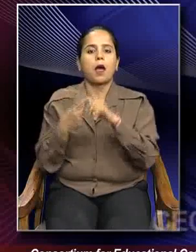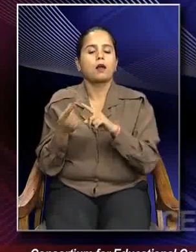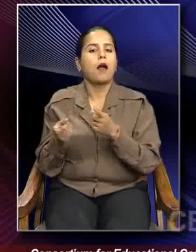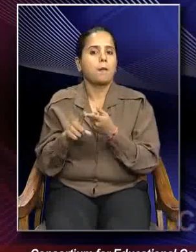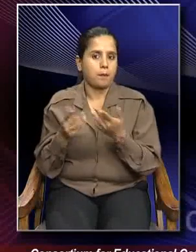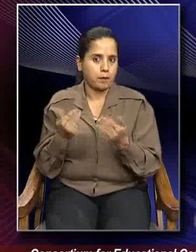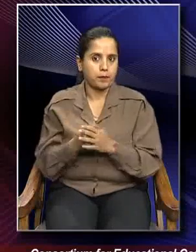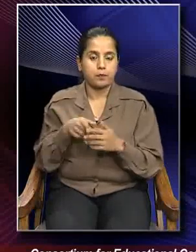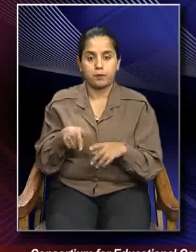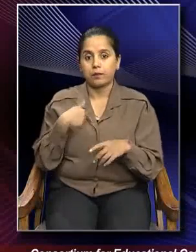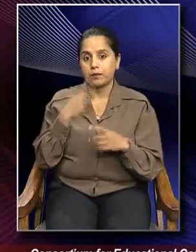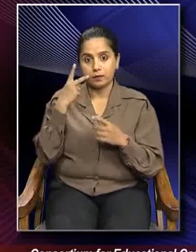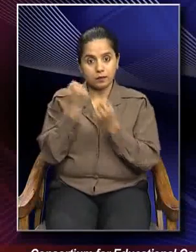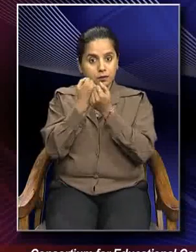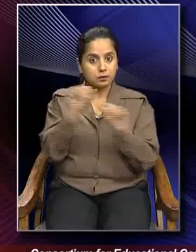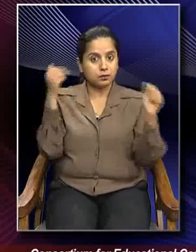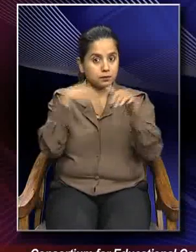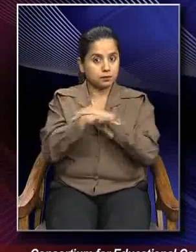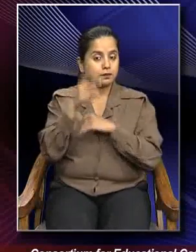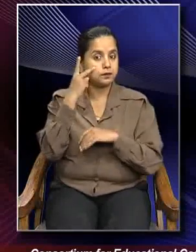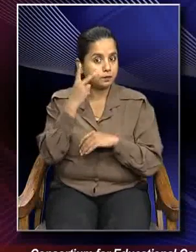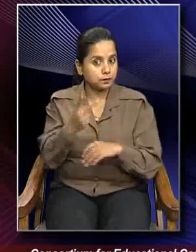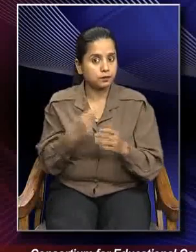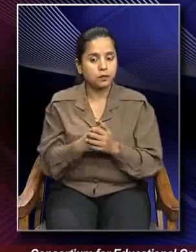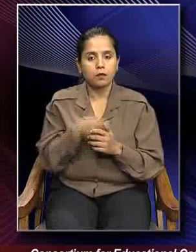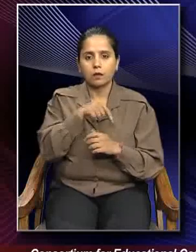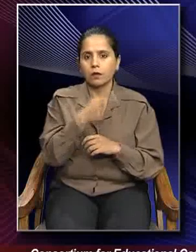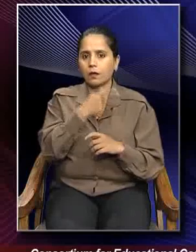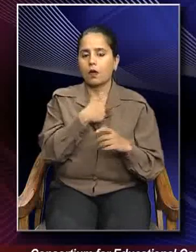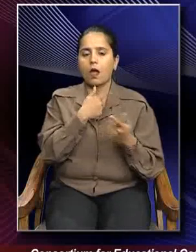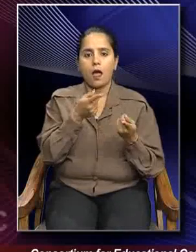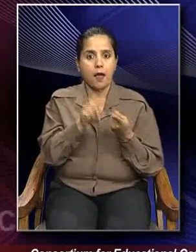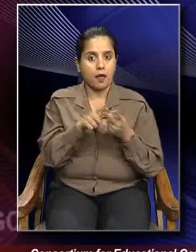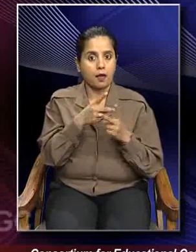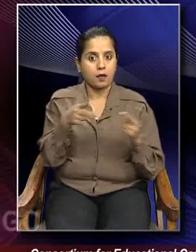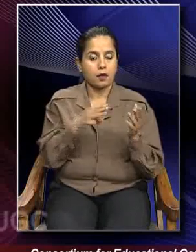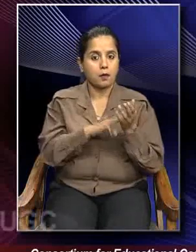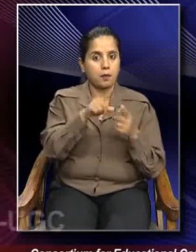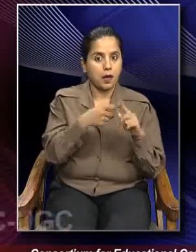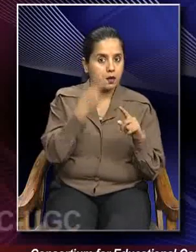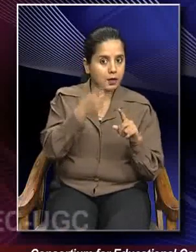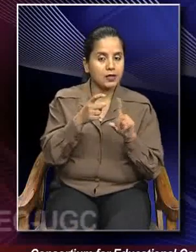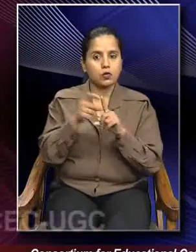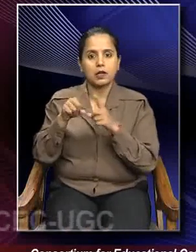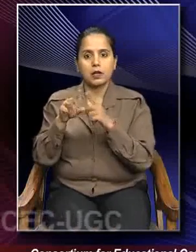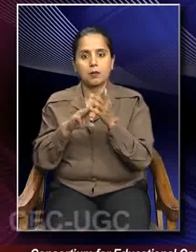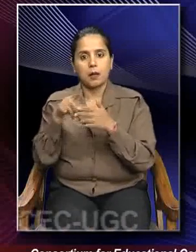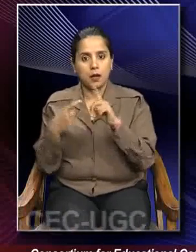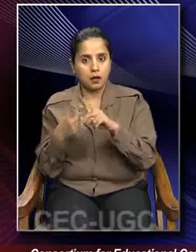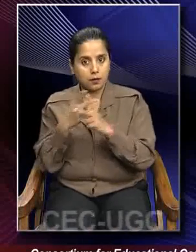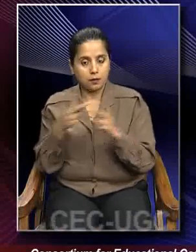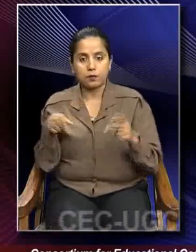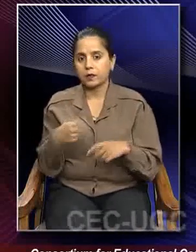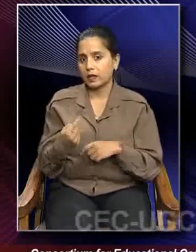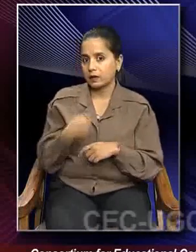And in liberation, which is due to the exhaustion of merit and demerit, the